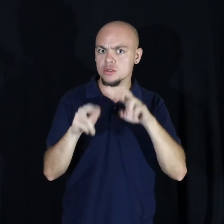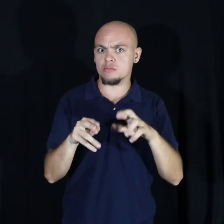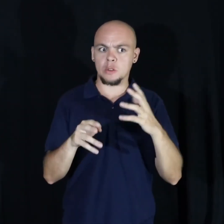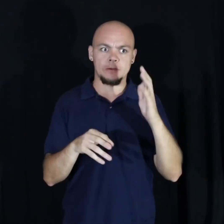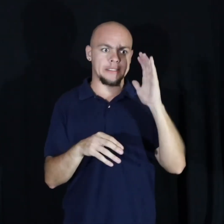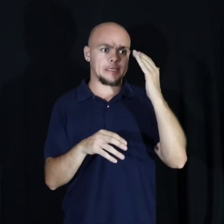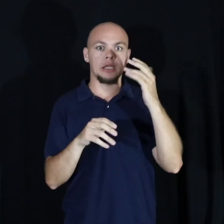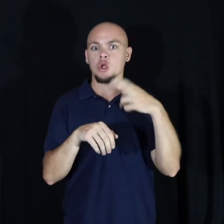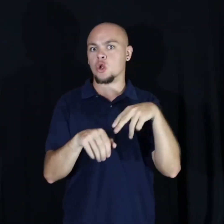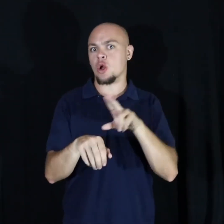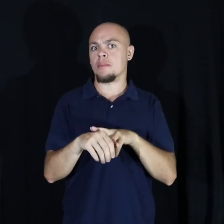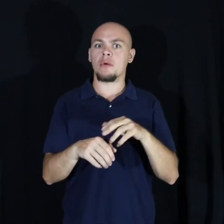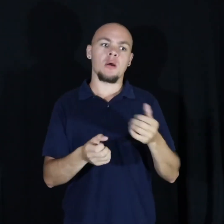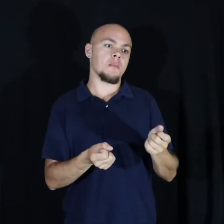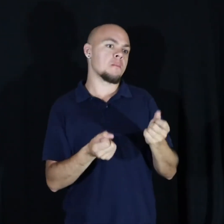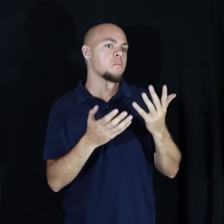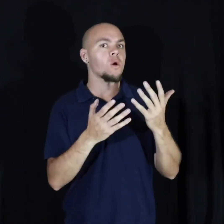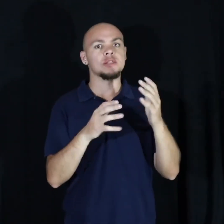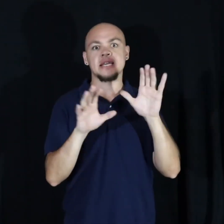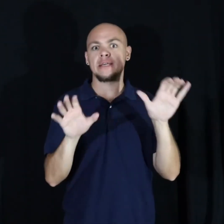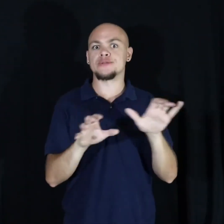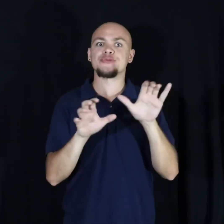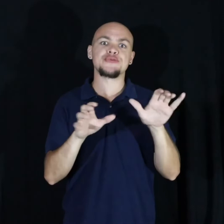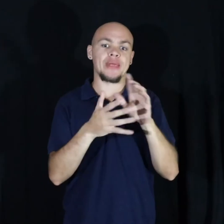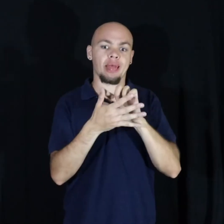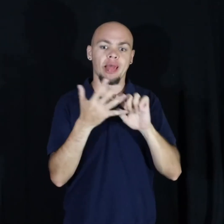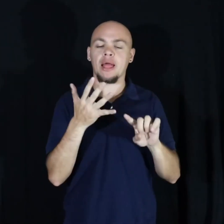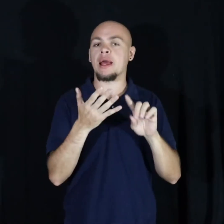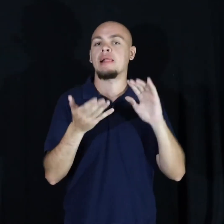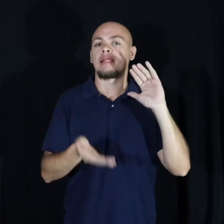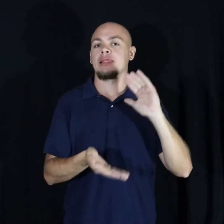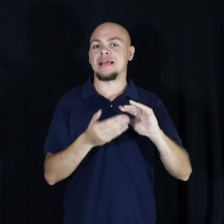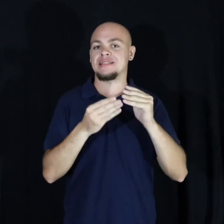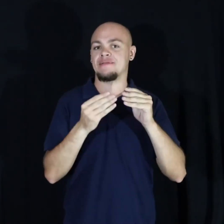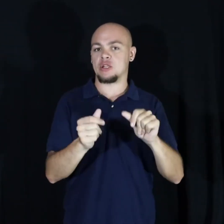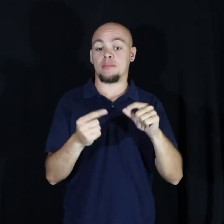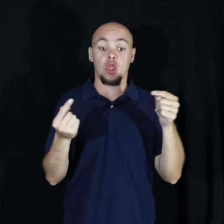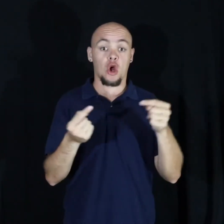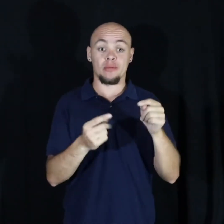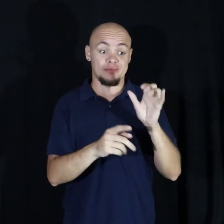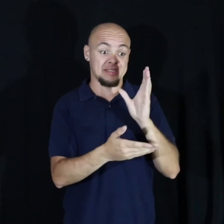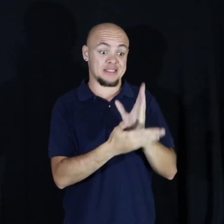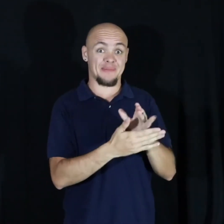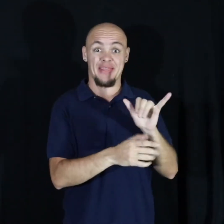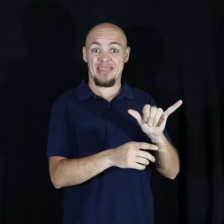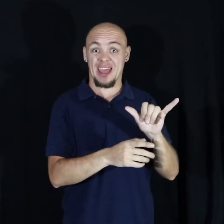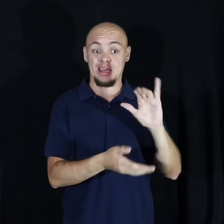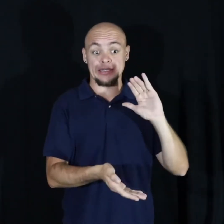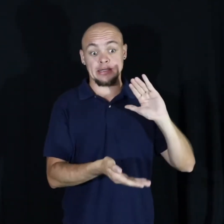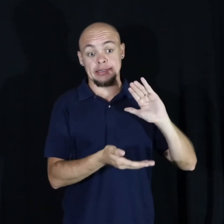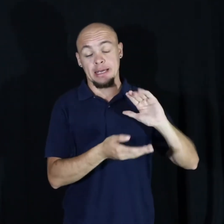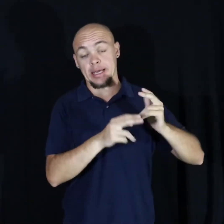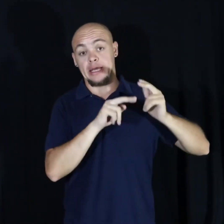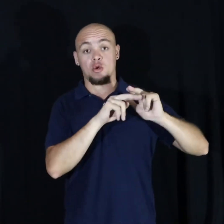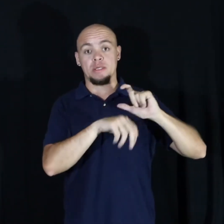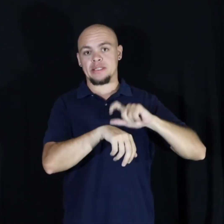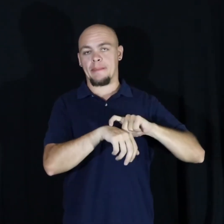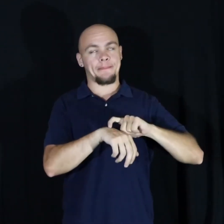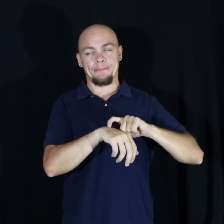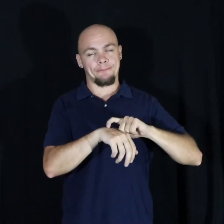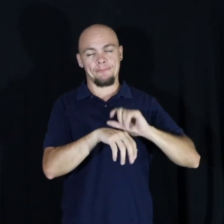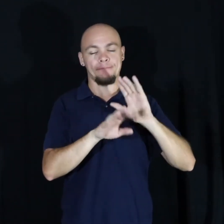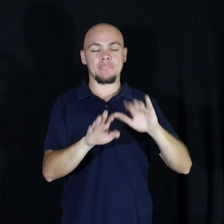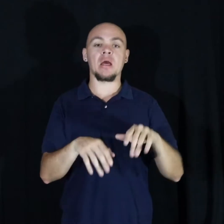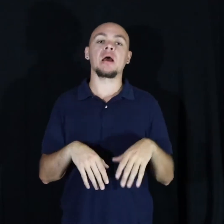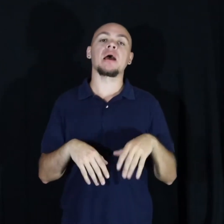normal headlines like multitasking leads to more inefficiency, but the harms do not stop there. If you put yourself on the road down multitasking, you